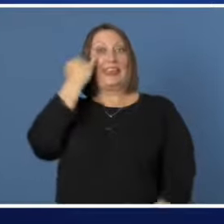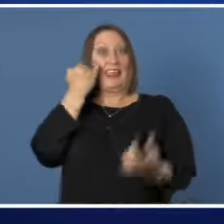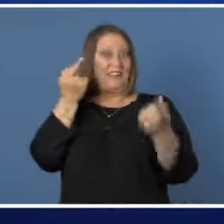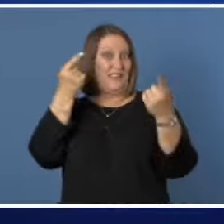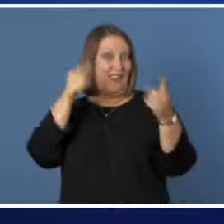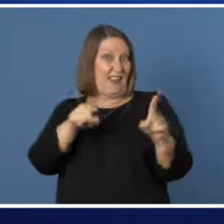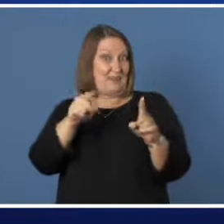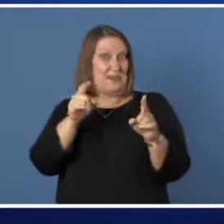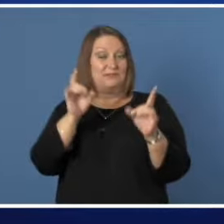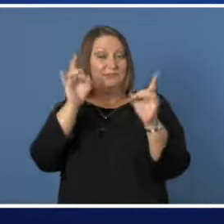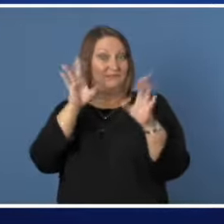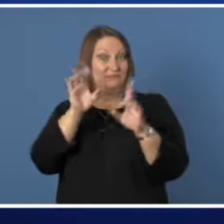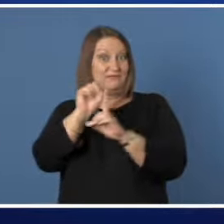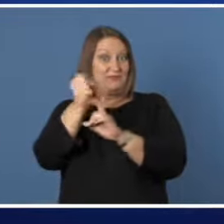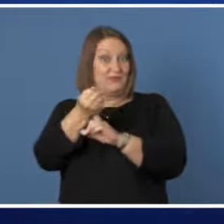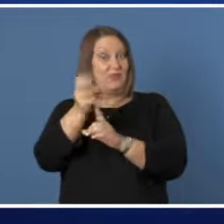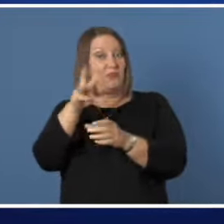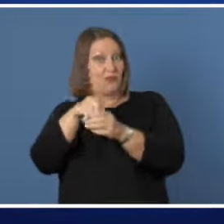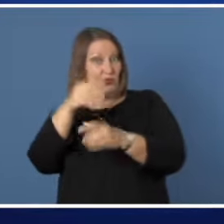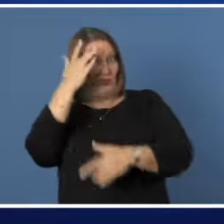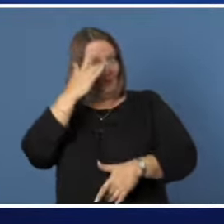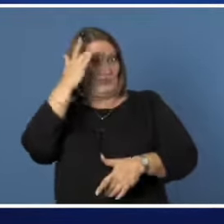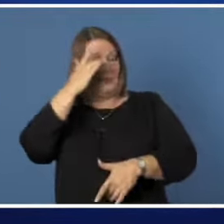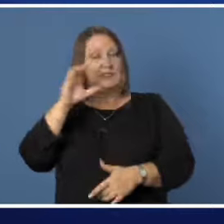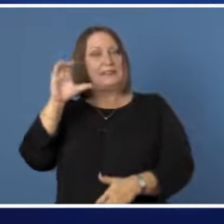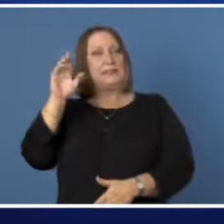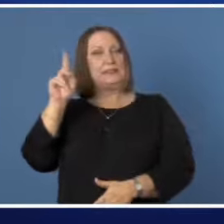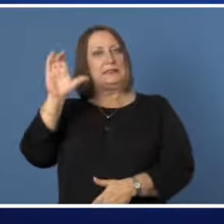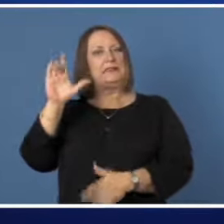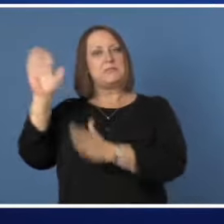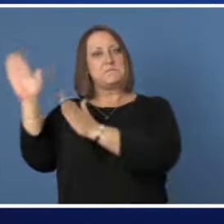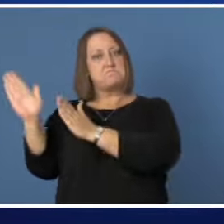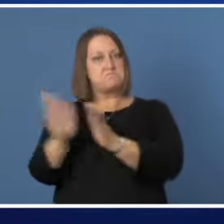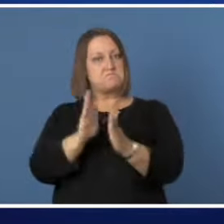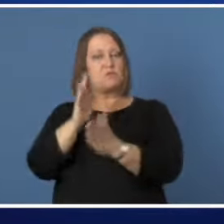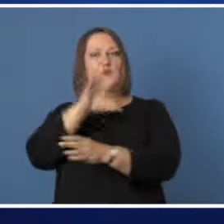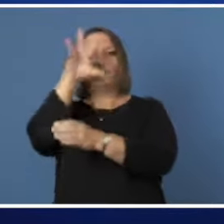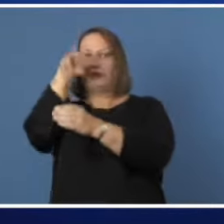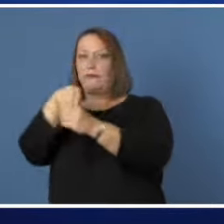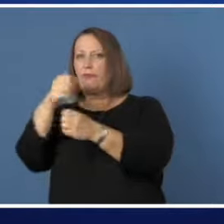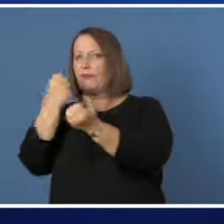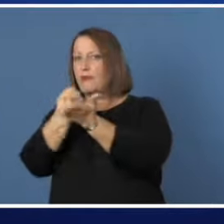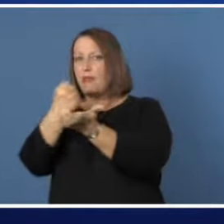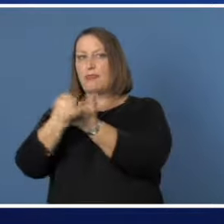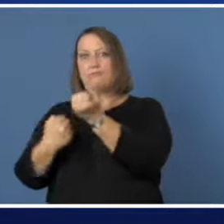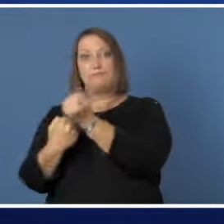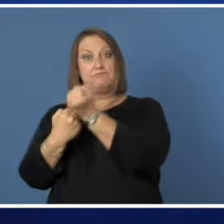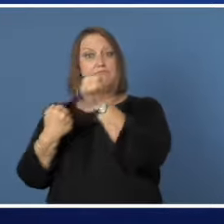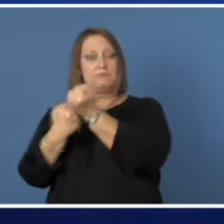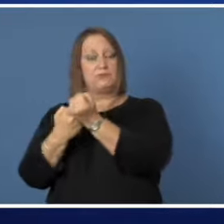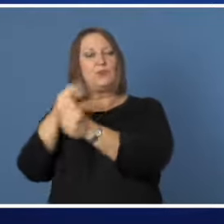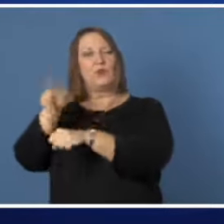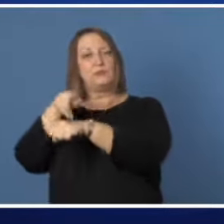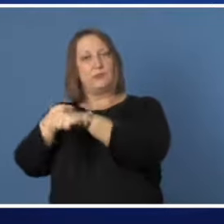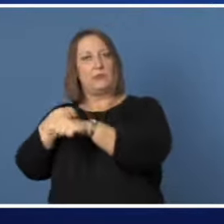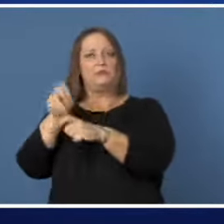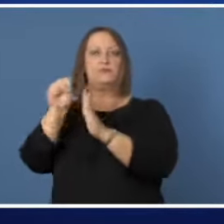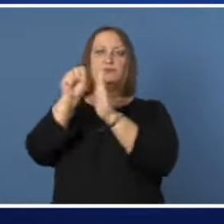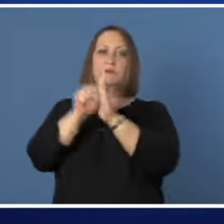When a disaster has occurred, CDC is prepared to respond and support national, state, and